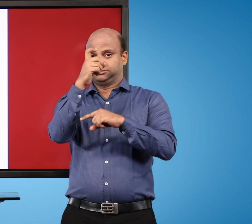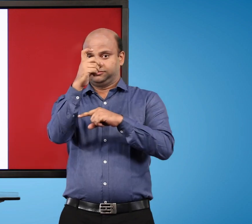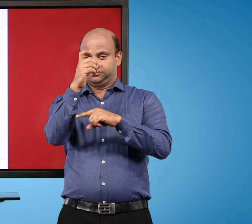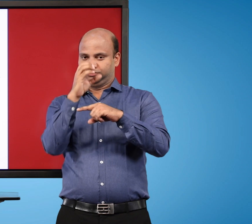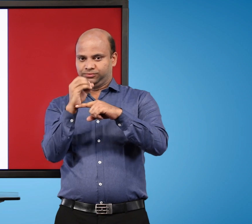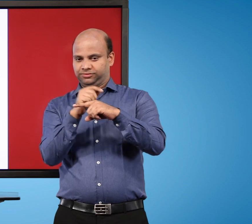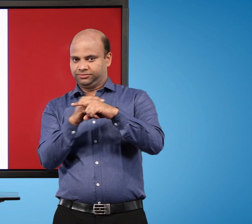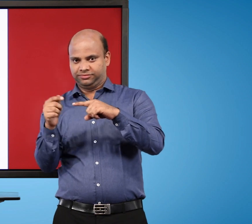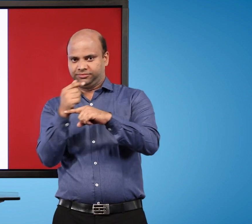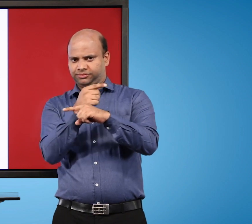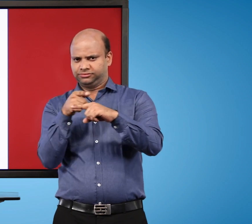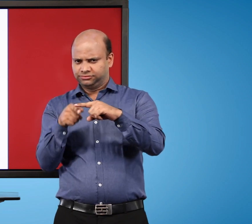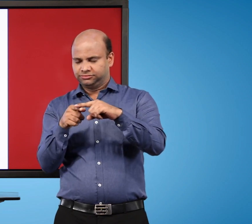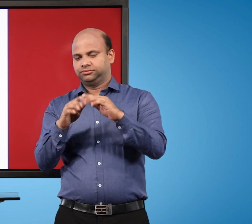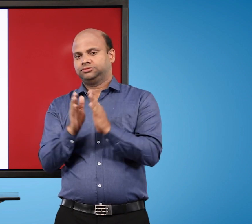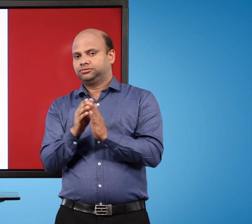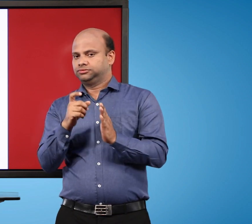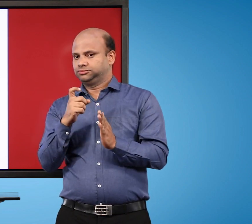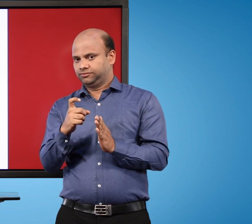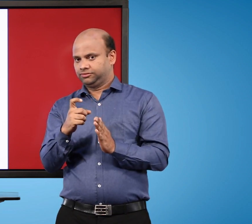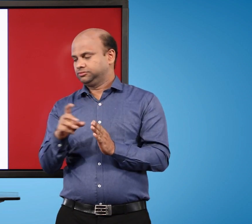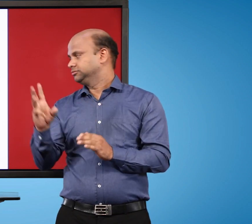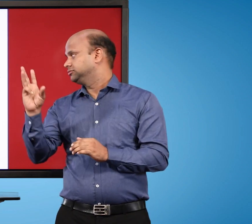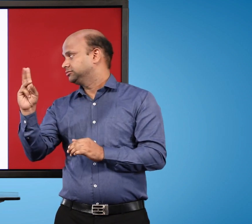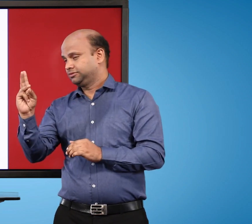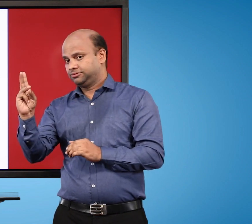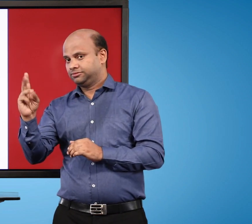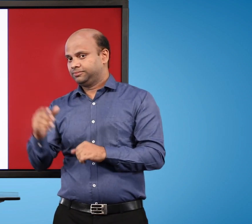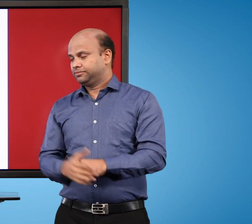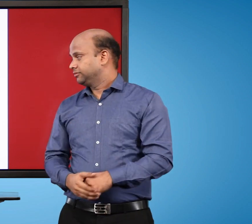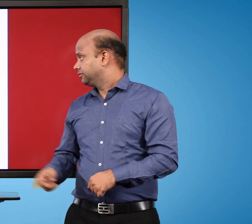Minus 0 is equal to 7. 3.